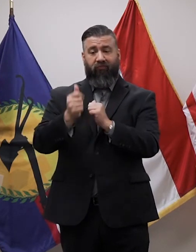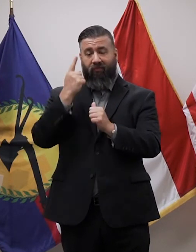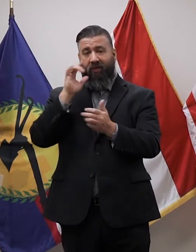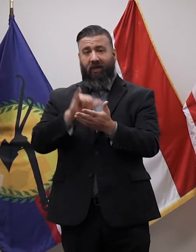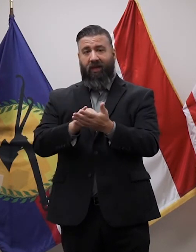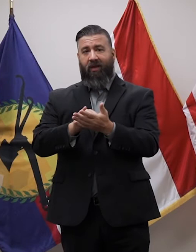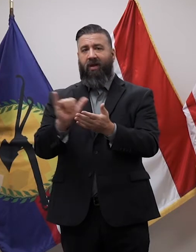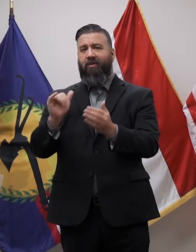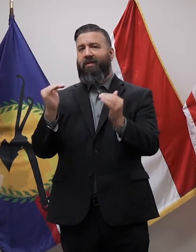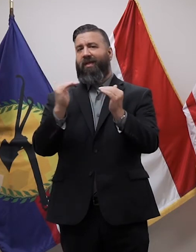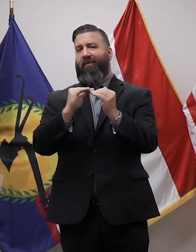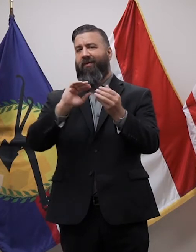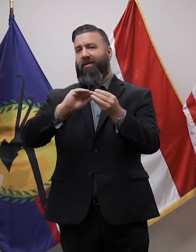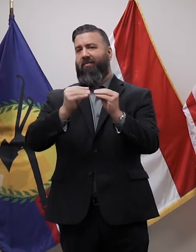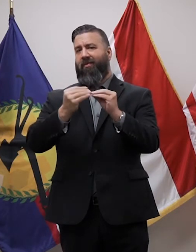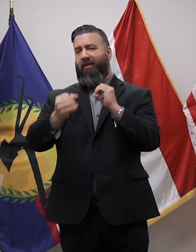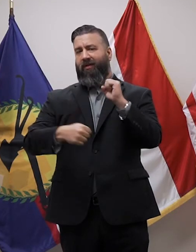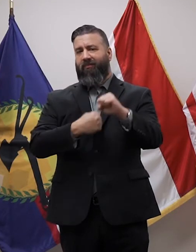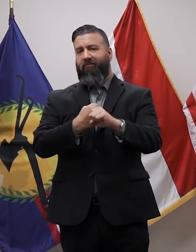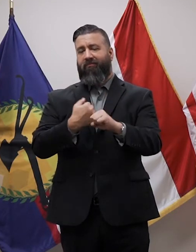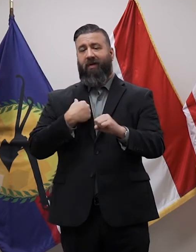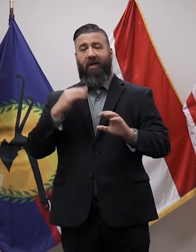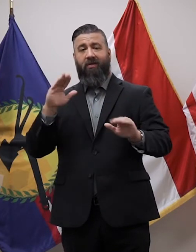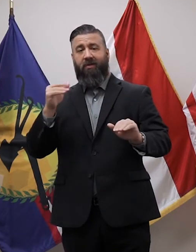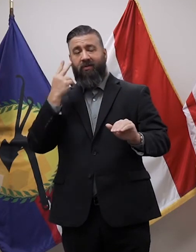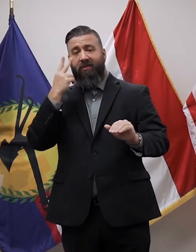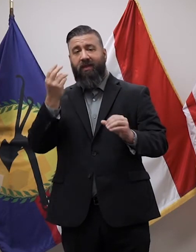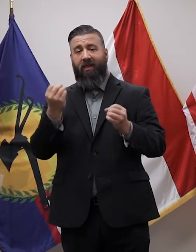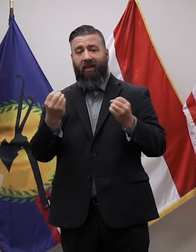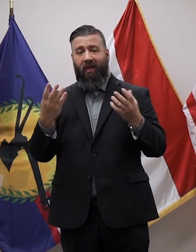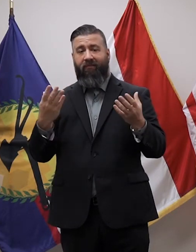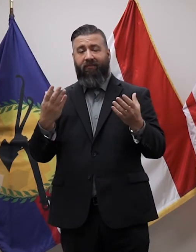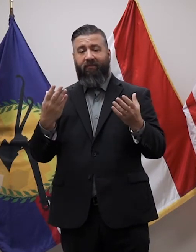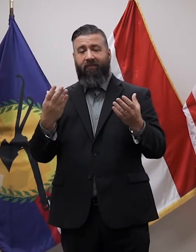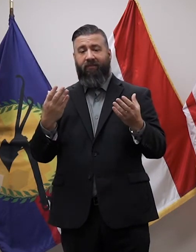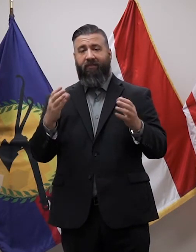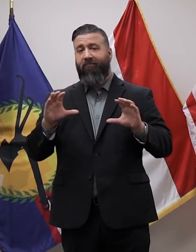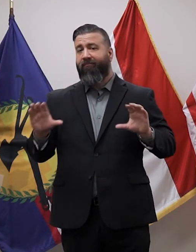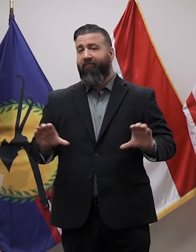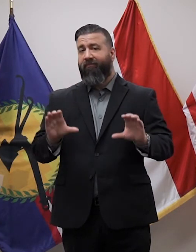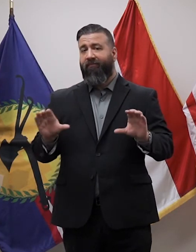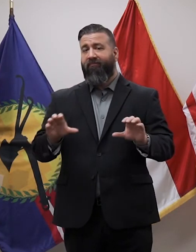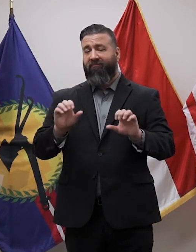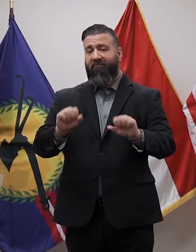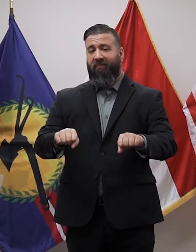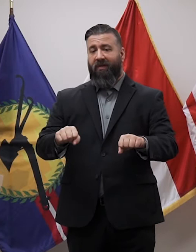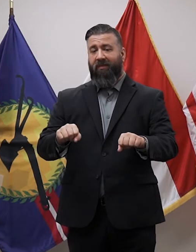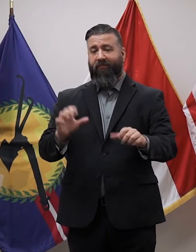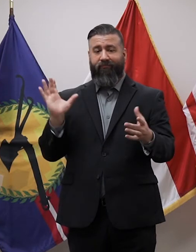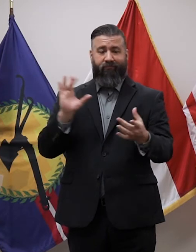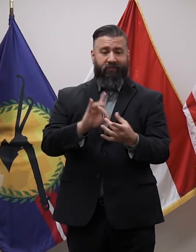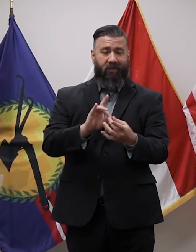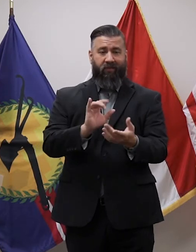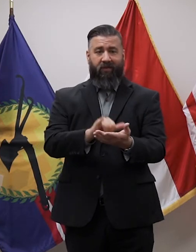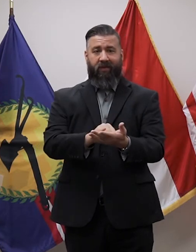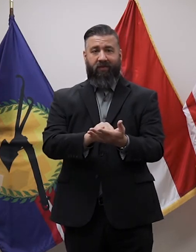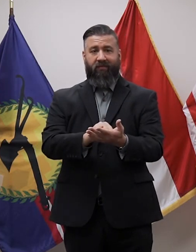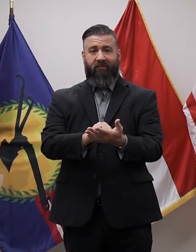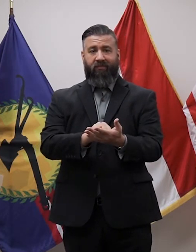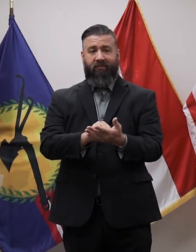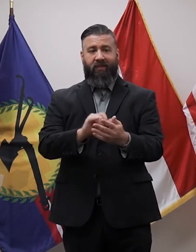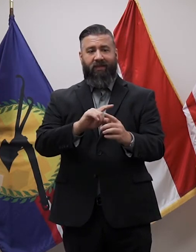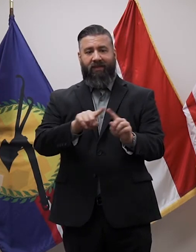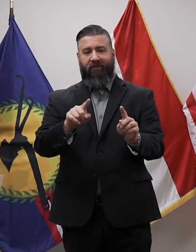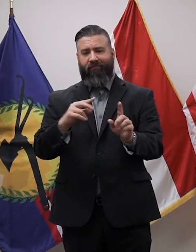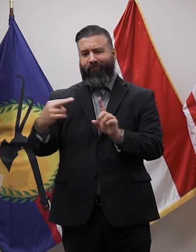year. And I expect you'll see a lot of activities that can be attributed in positions